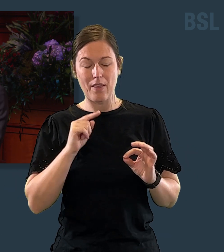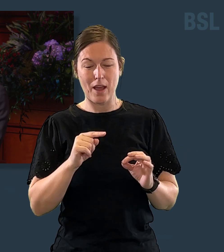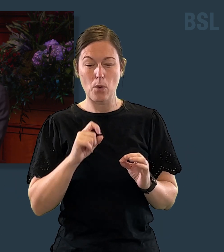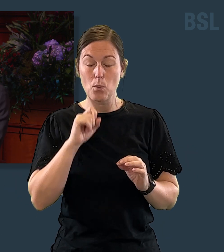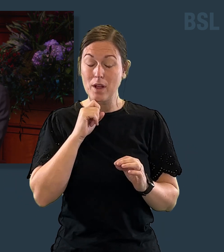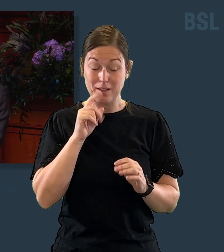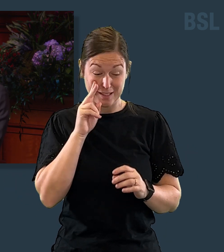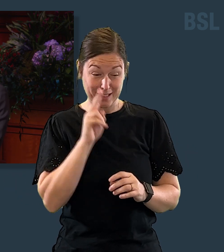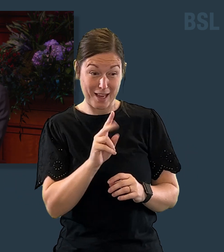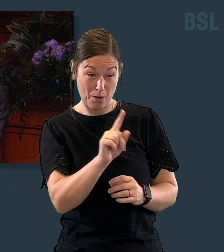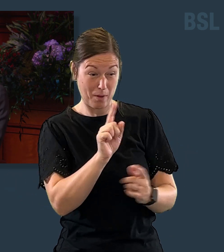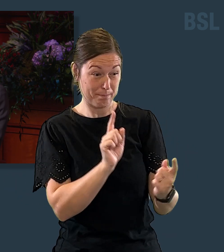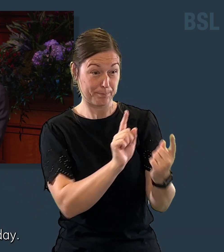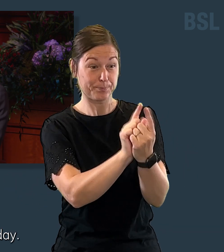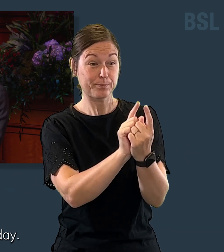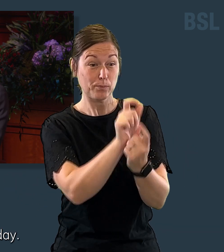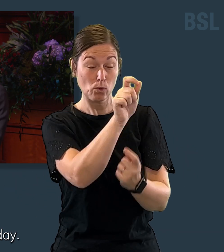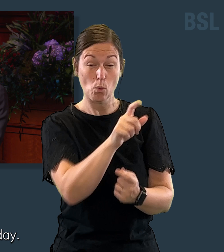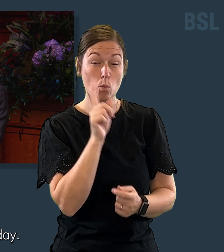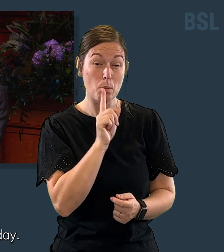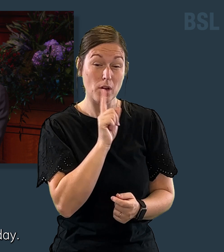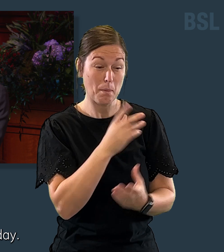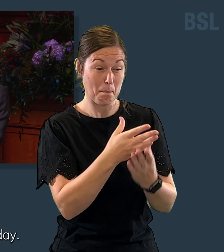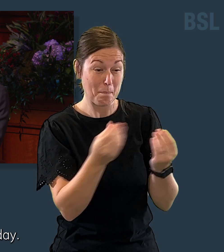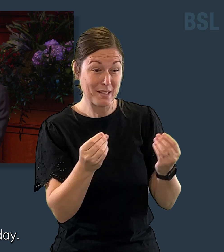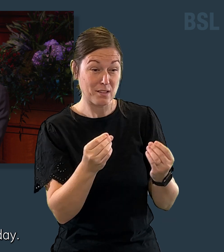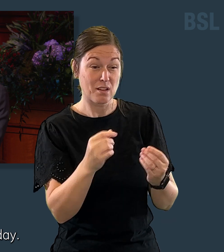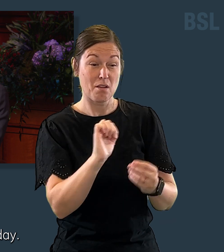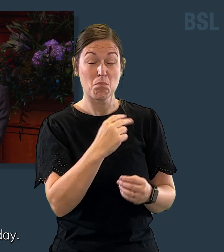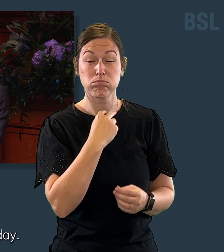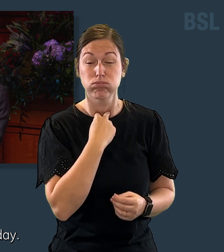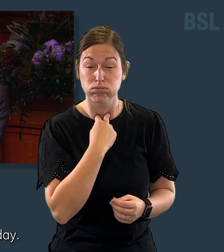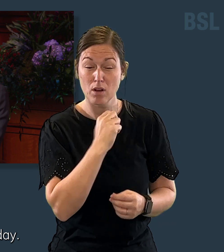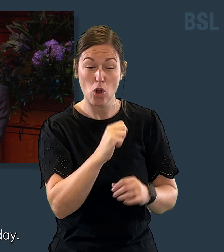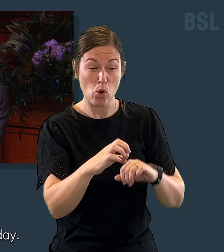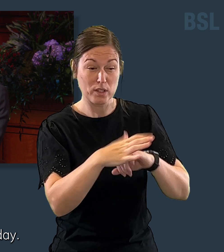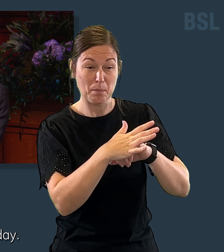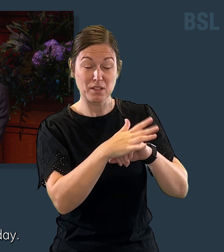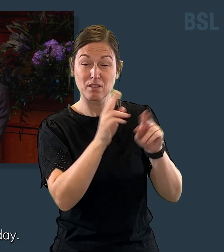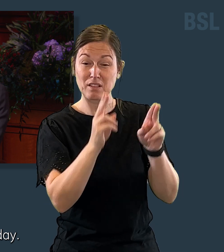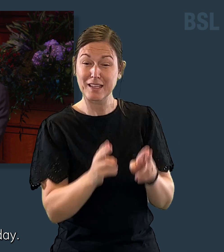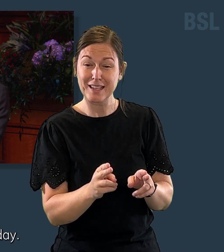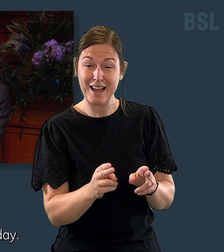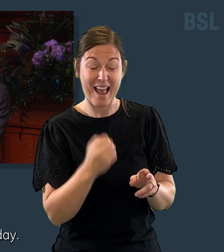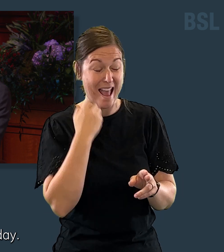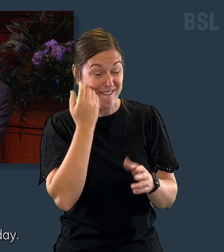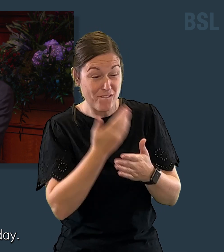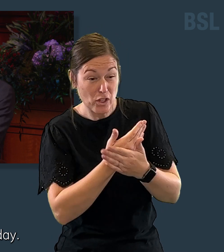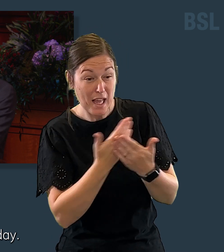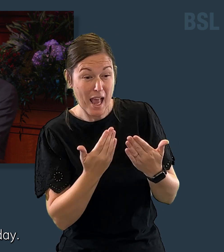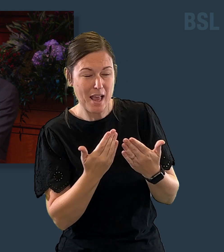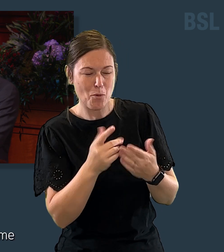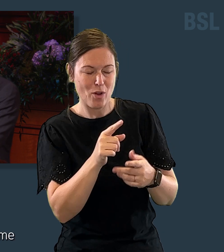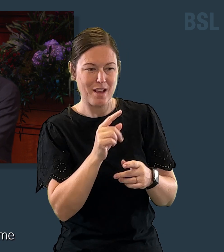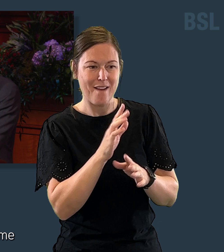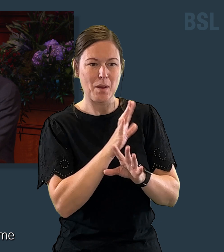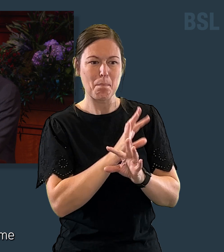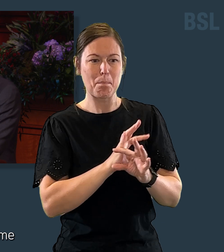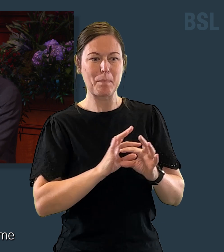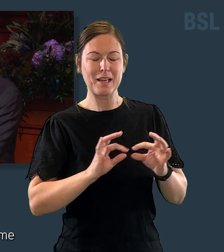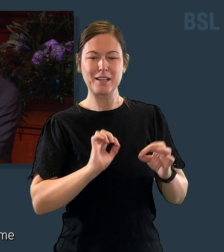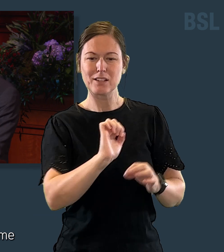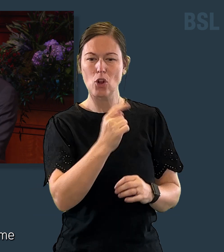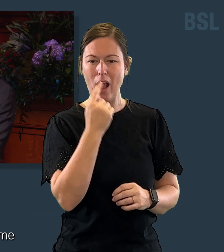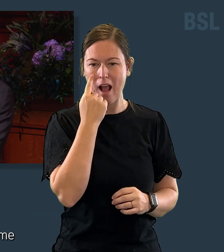peace I saw in the eyes of the widow, despite the heartache of missing her husband every day. The New